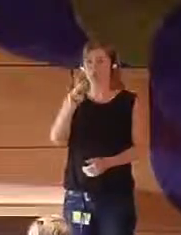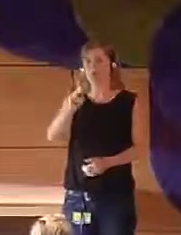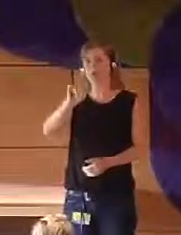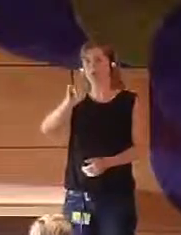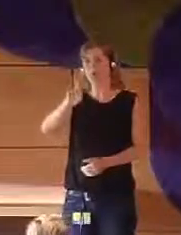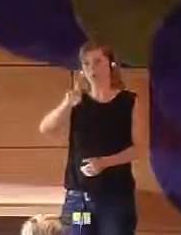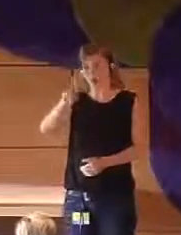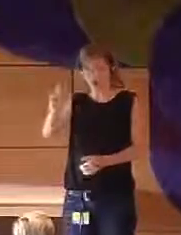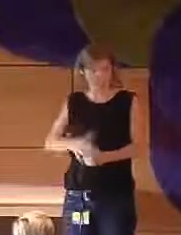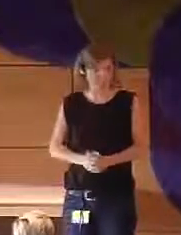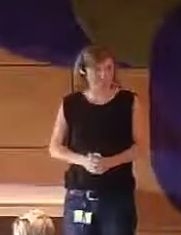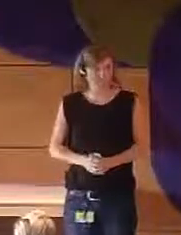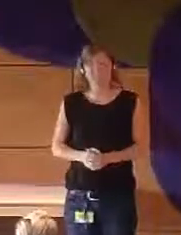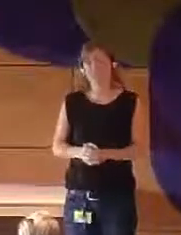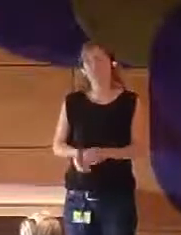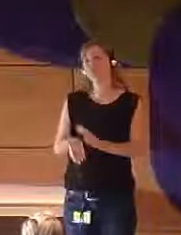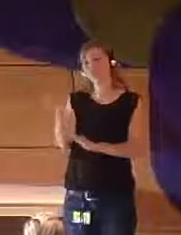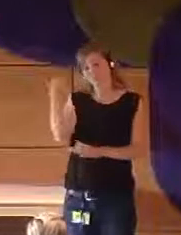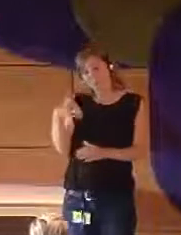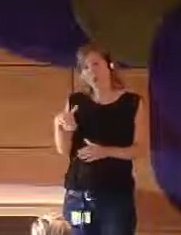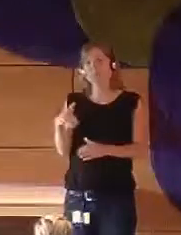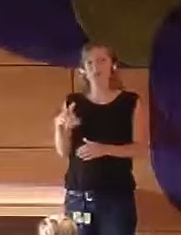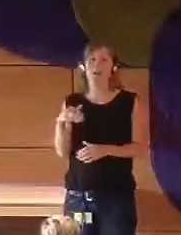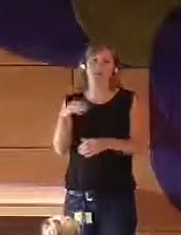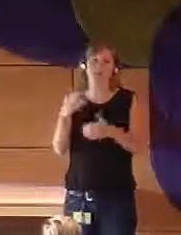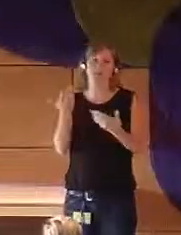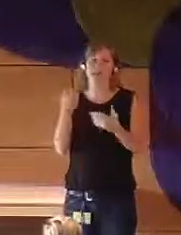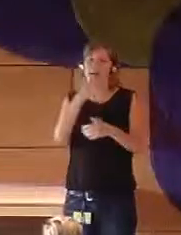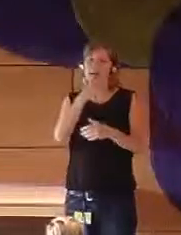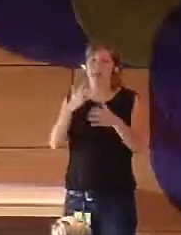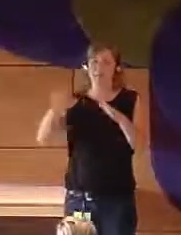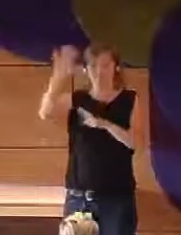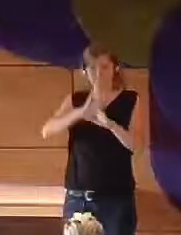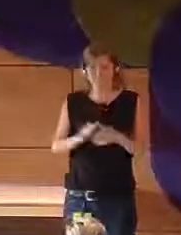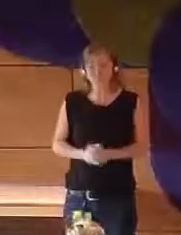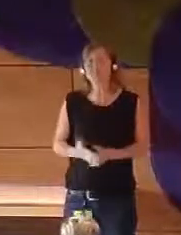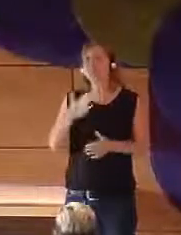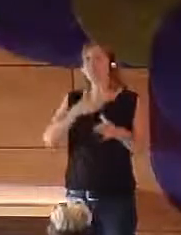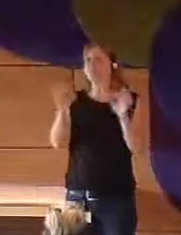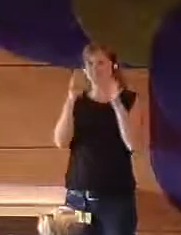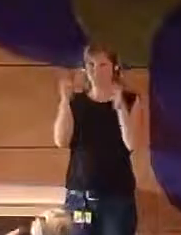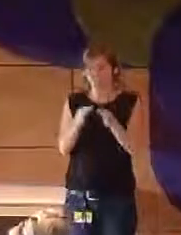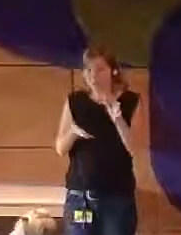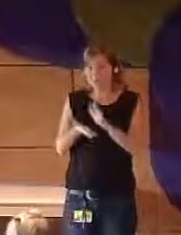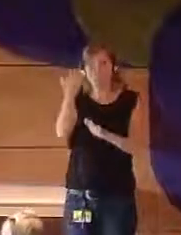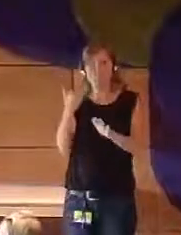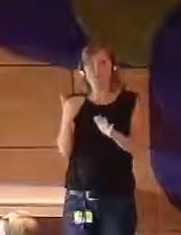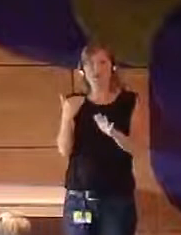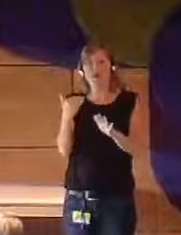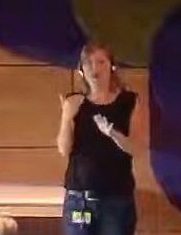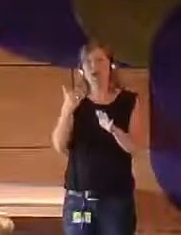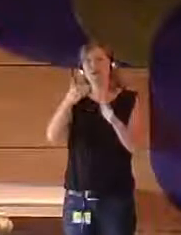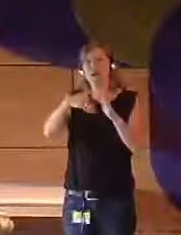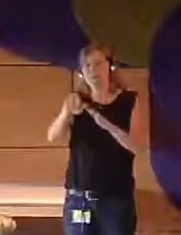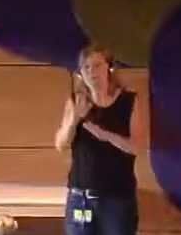come from the UK. I'm actually my family originally from the East Midlands, but I was brought up in